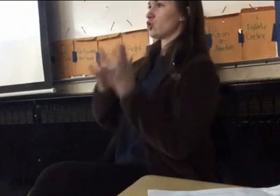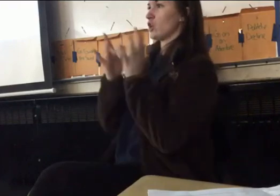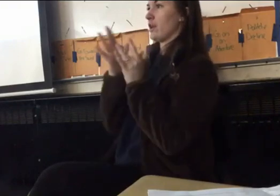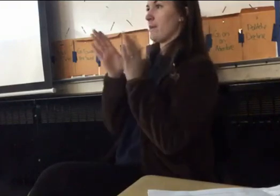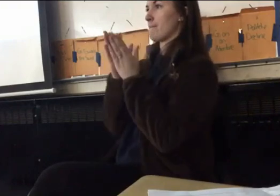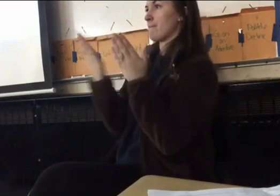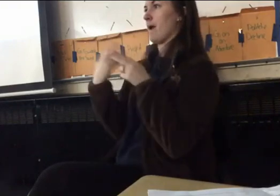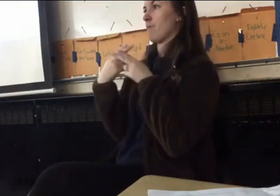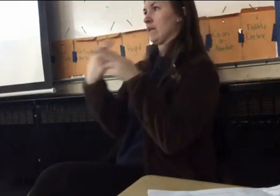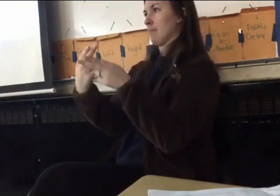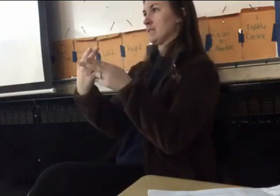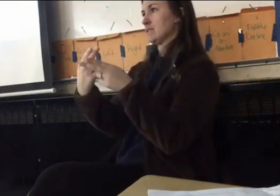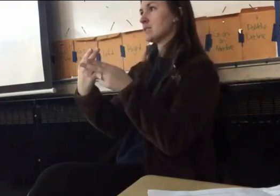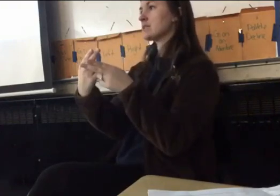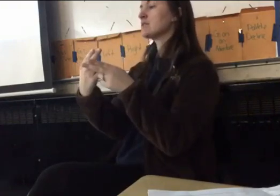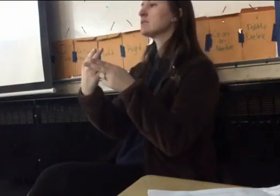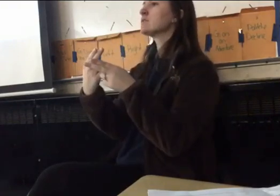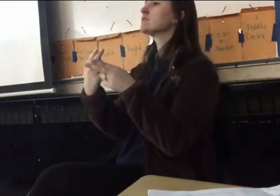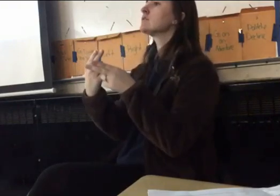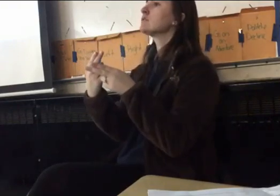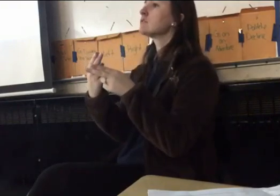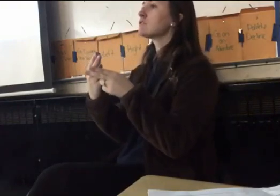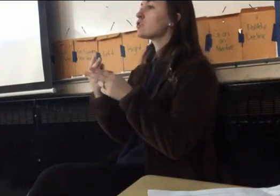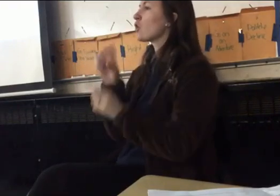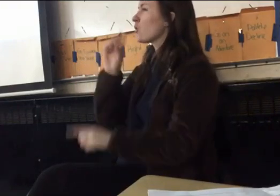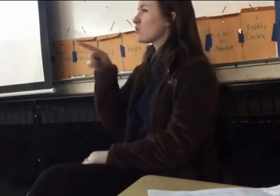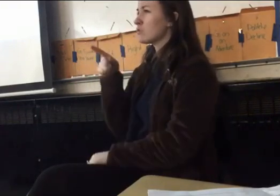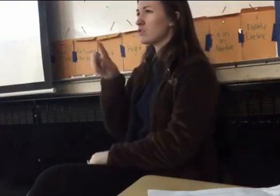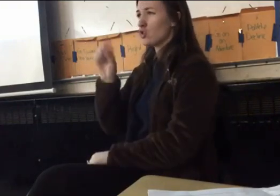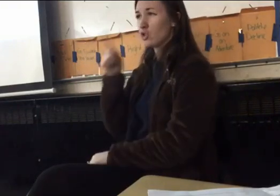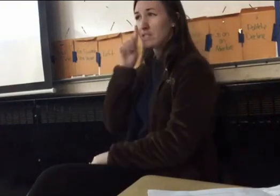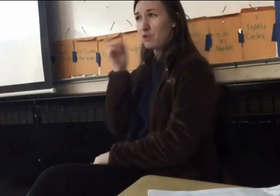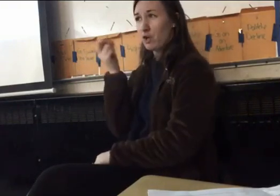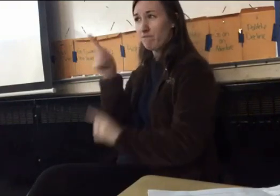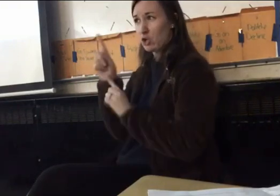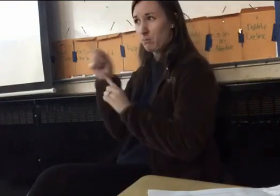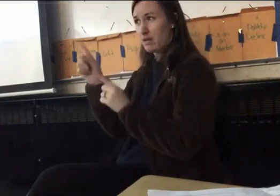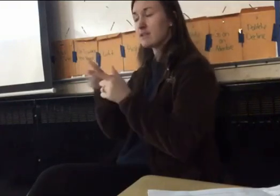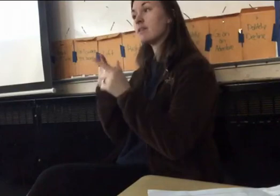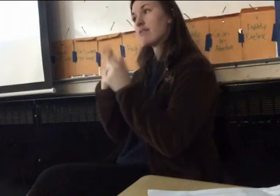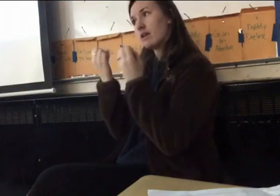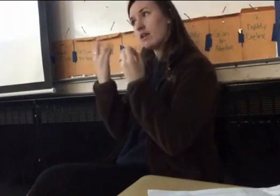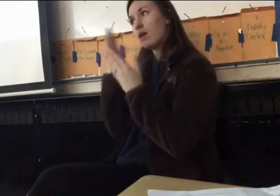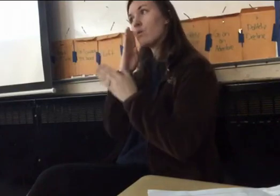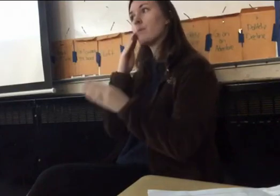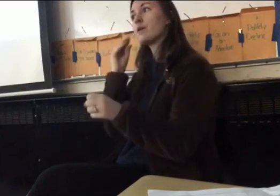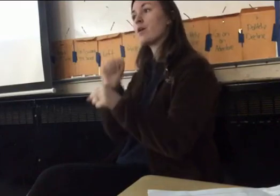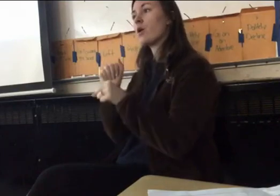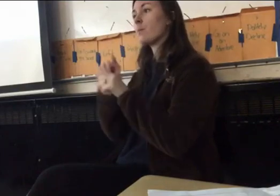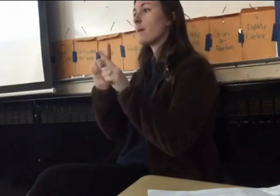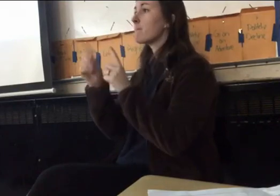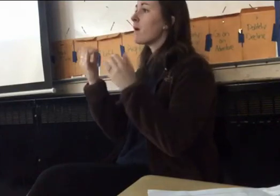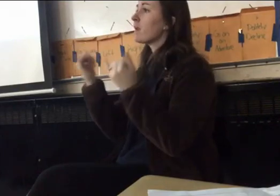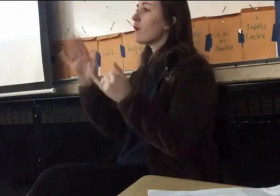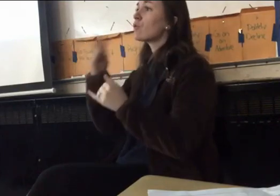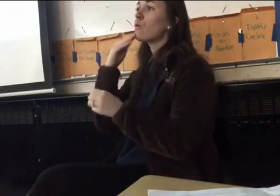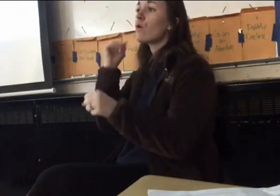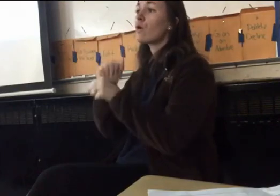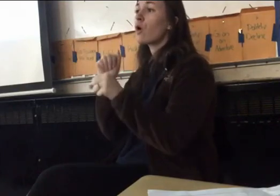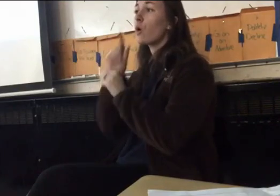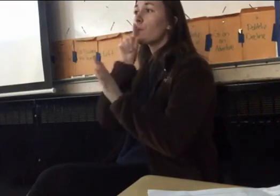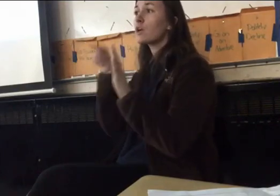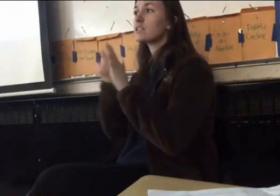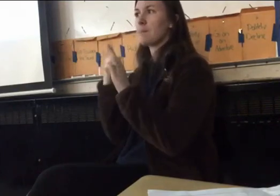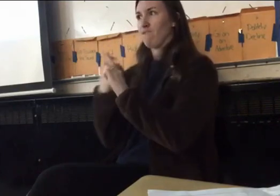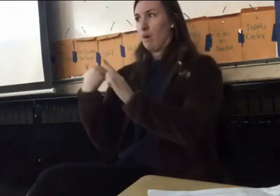okay? Now, we're going to look, and you're going to, just for a few minutes, and then you guys are going to do a lot of this as homework. If you'll please grab out your homework assignment, which is the one